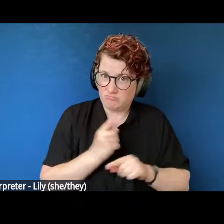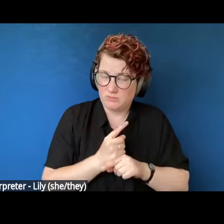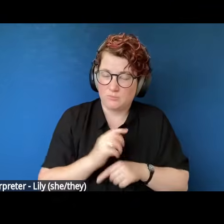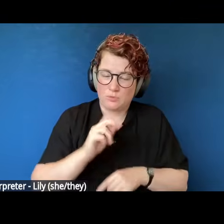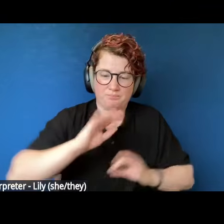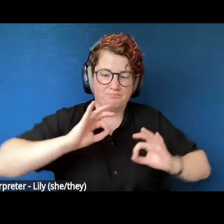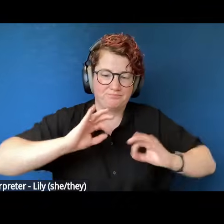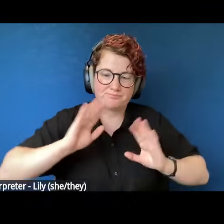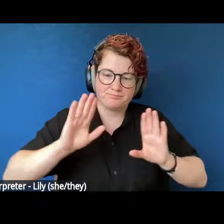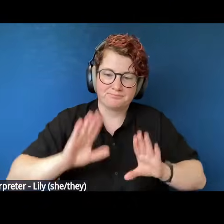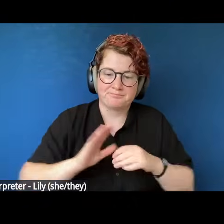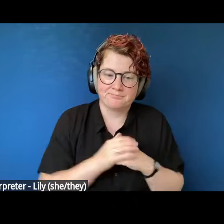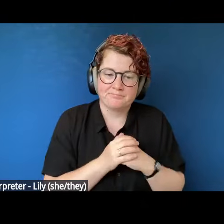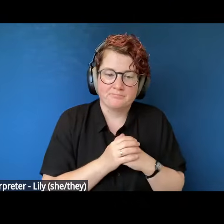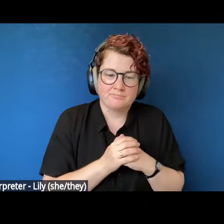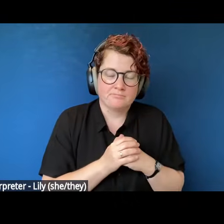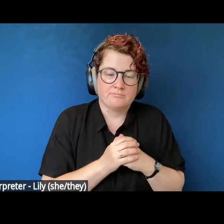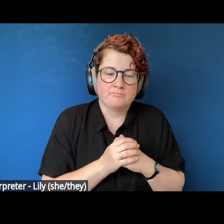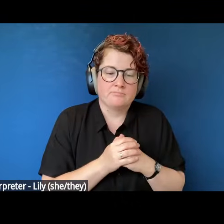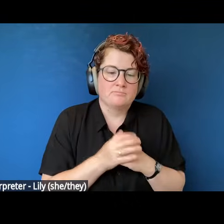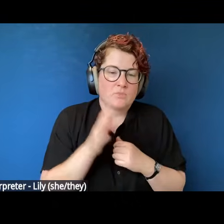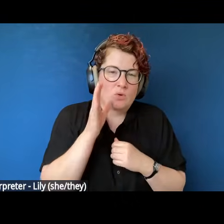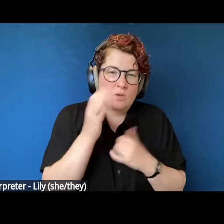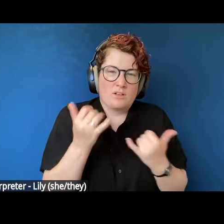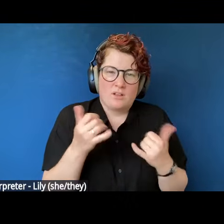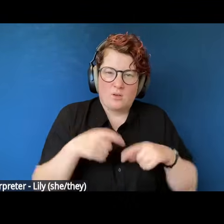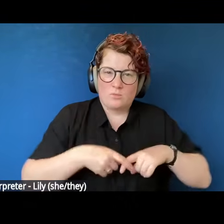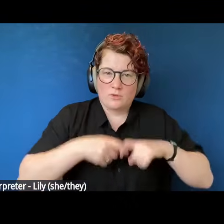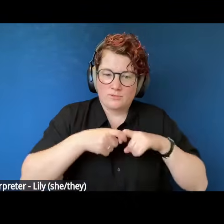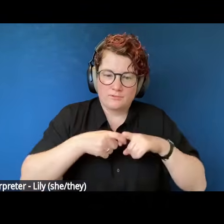right, so I want to just pause because I know that this